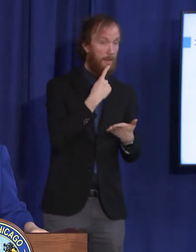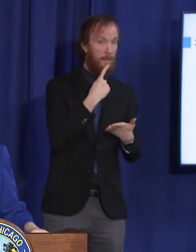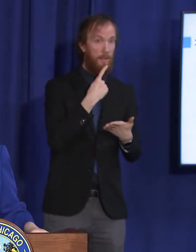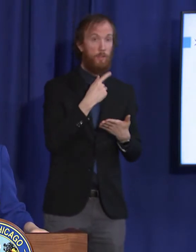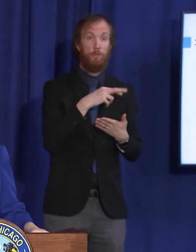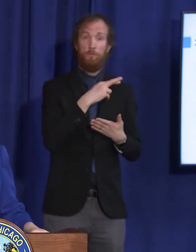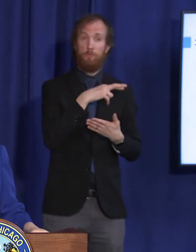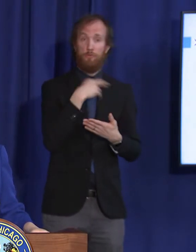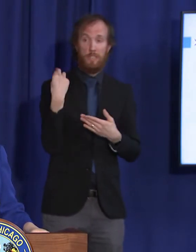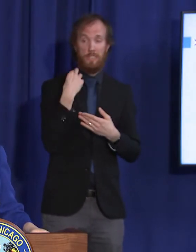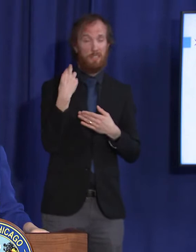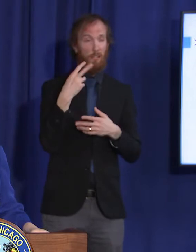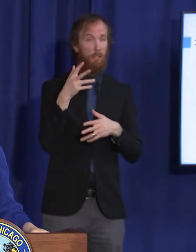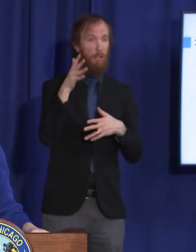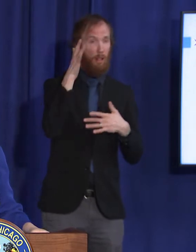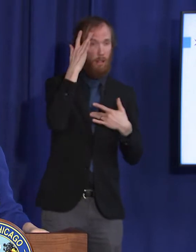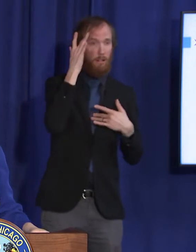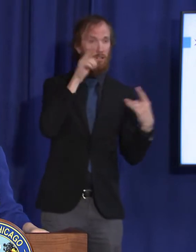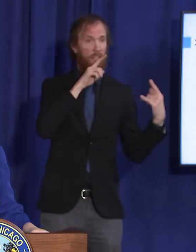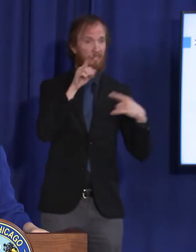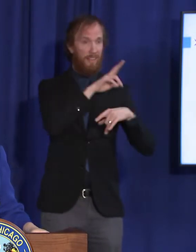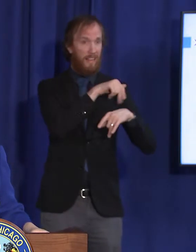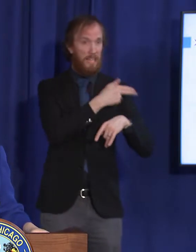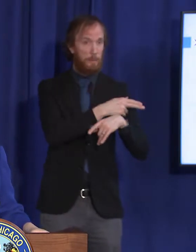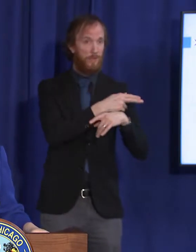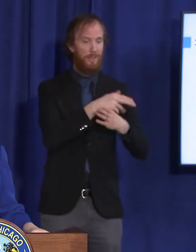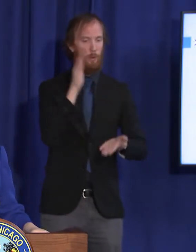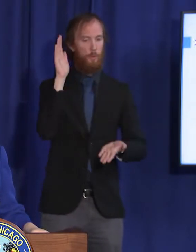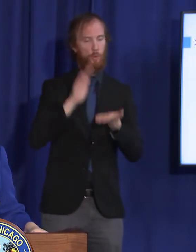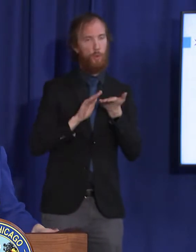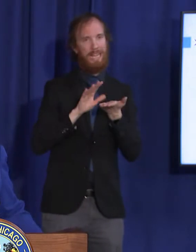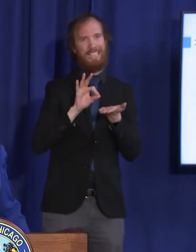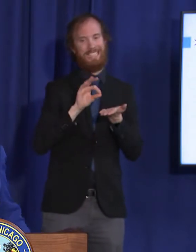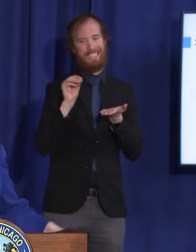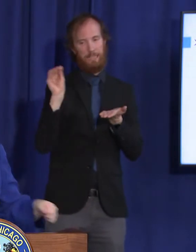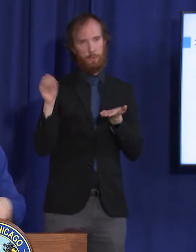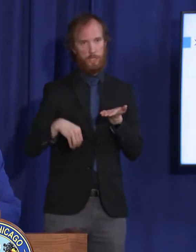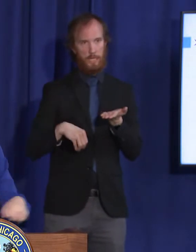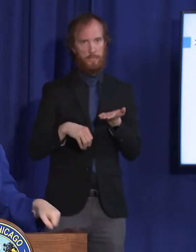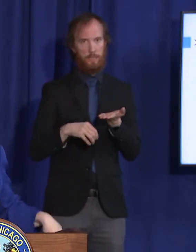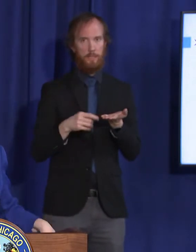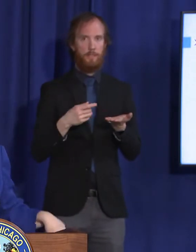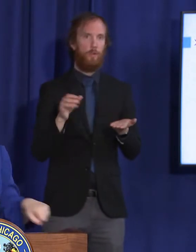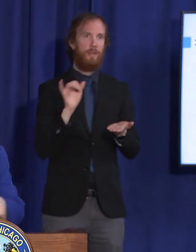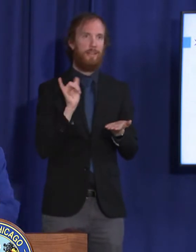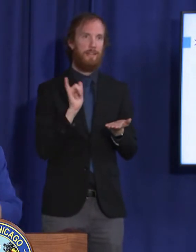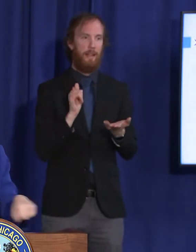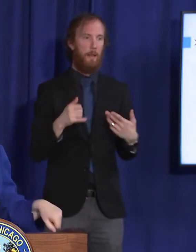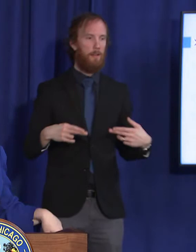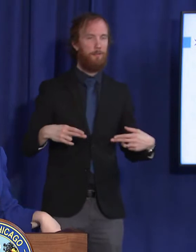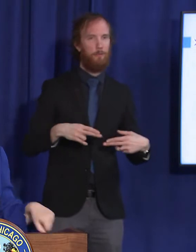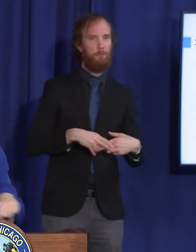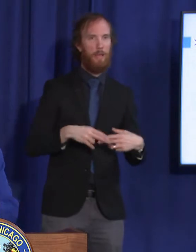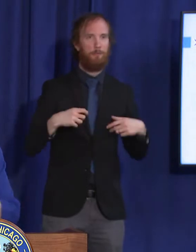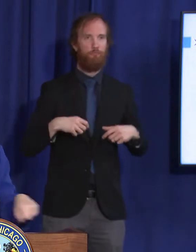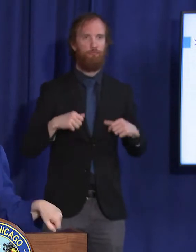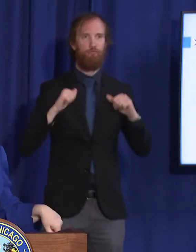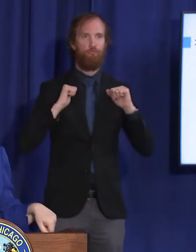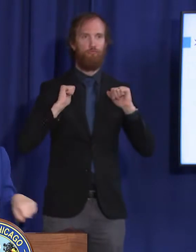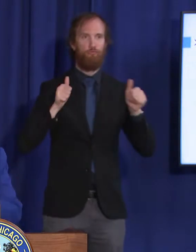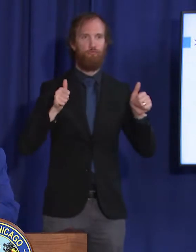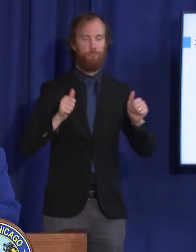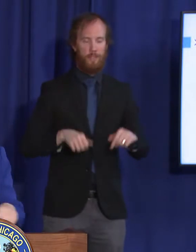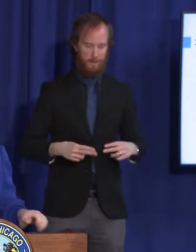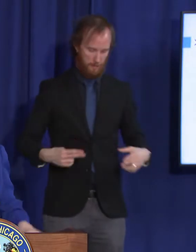90% in folks who are high risk. So we're thinking belt and suspenders here. Get your vaccine, please. That's your belt. That's your